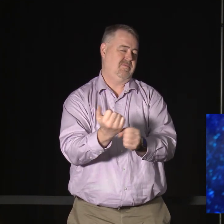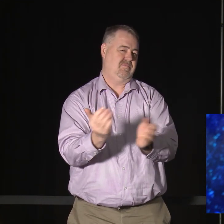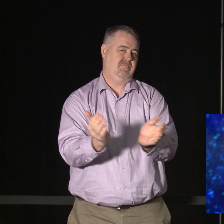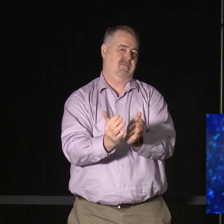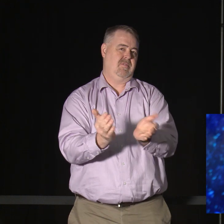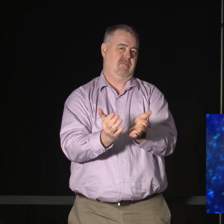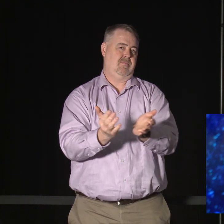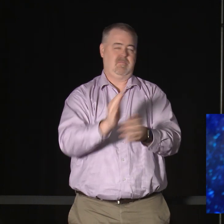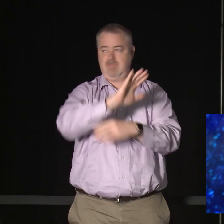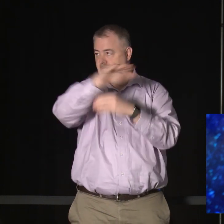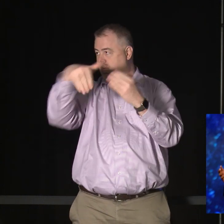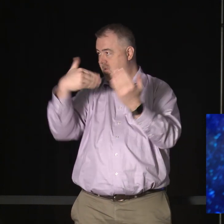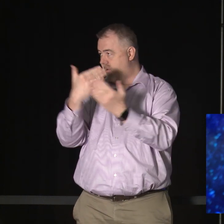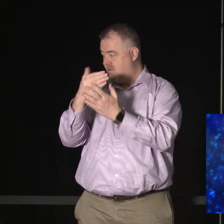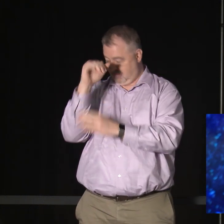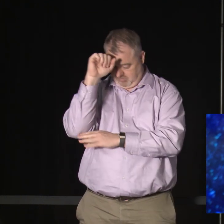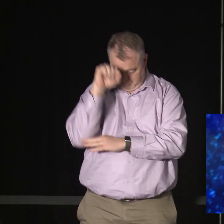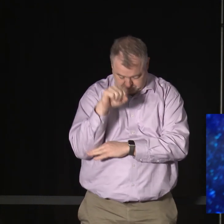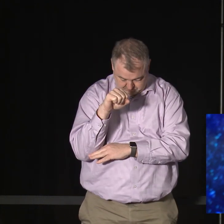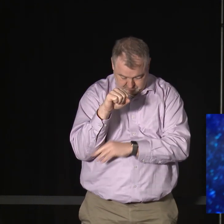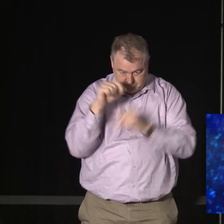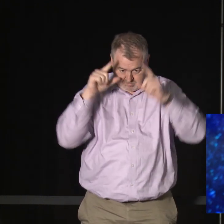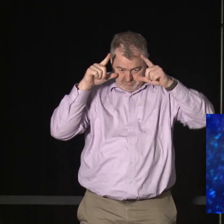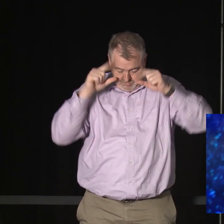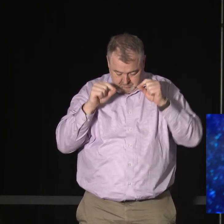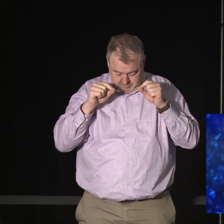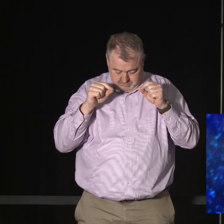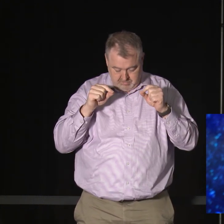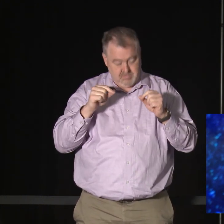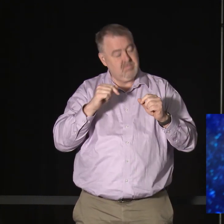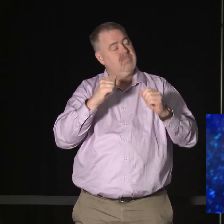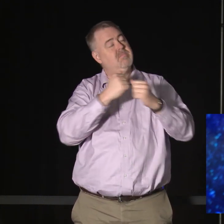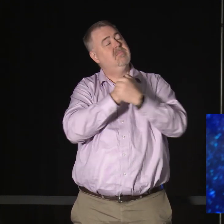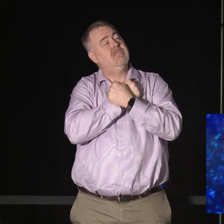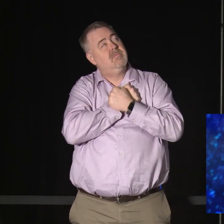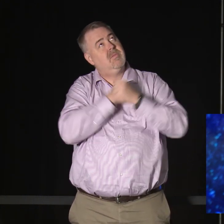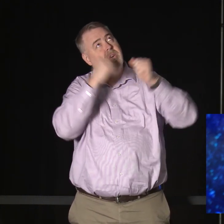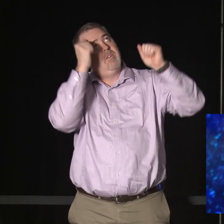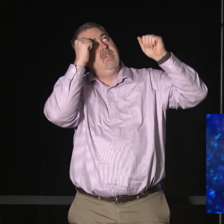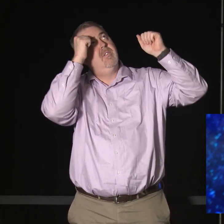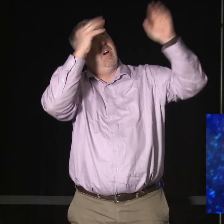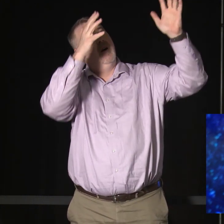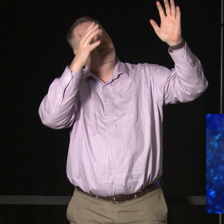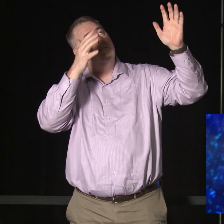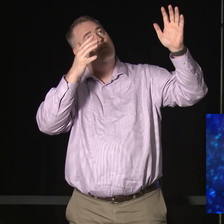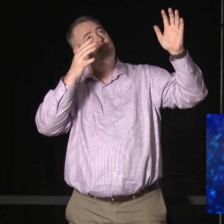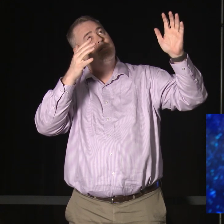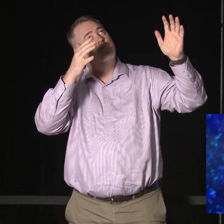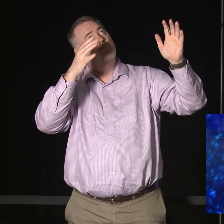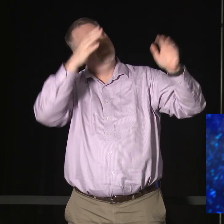Every head is bowed and every eye is closed. Loving Father and our God,